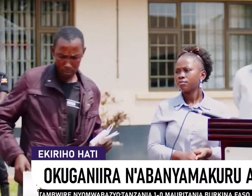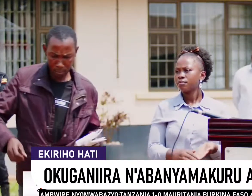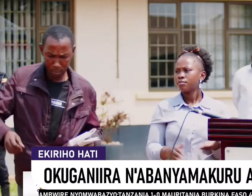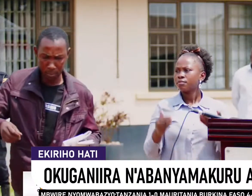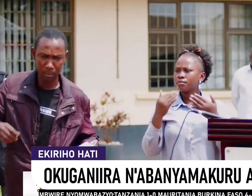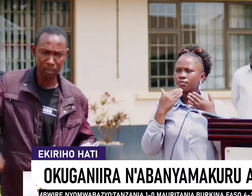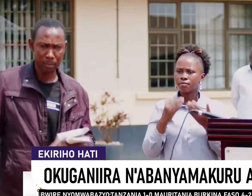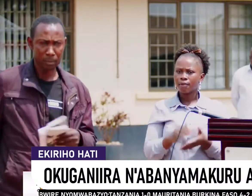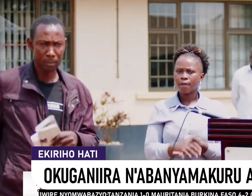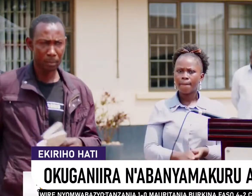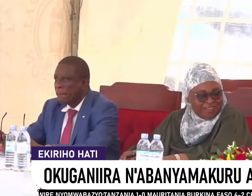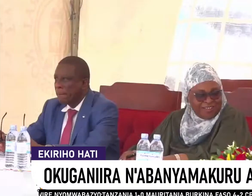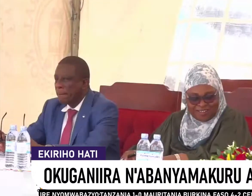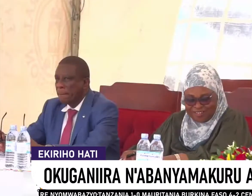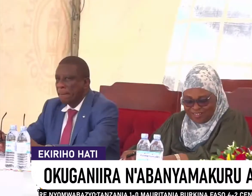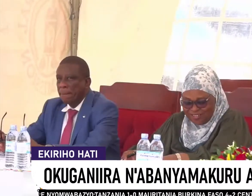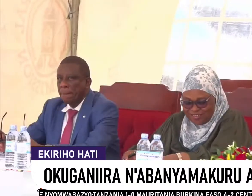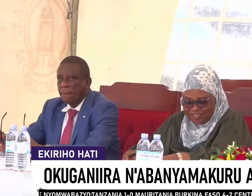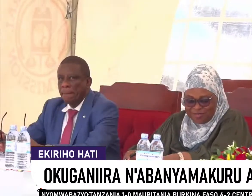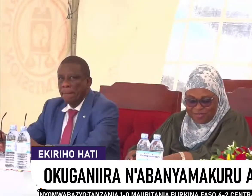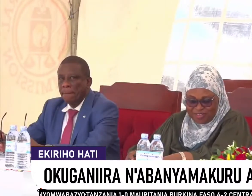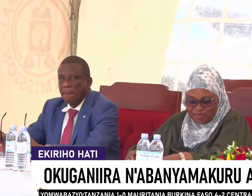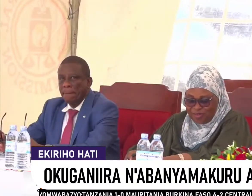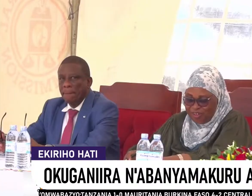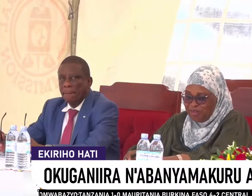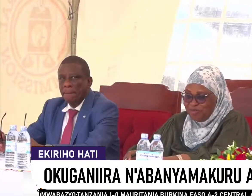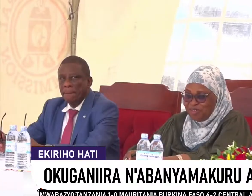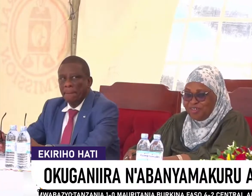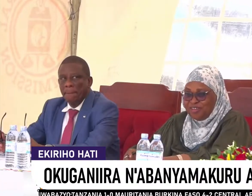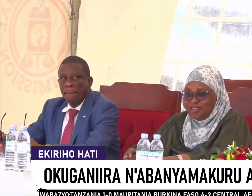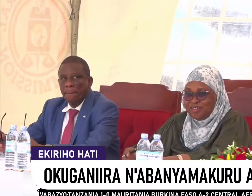Thank you. Let me ask Gertrude, please come.